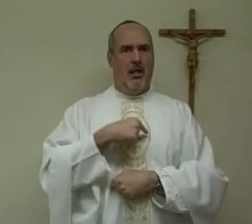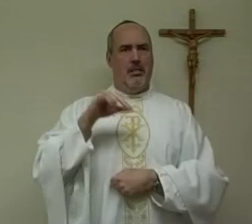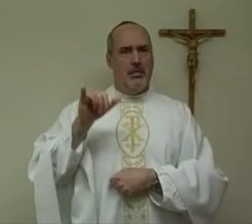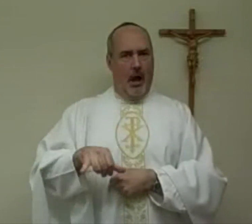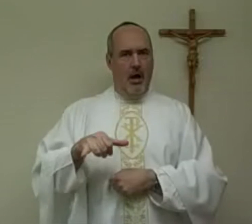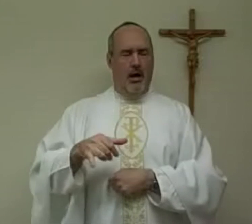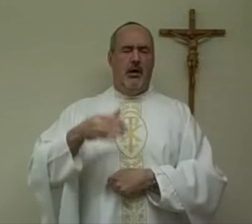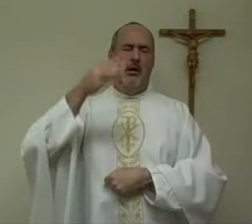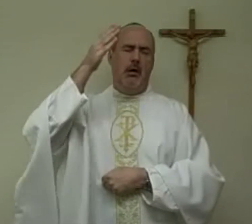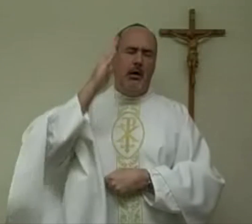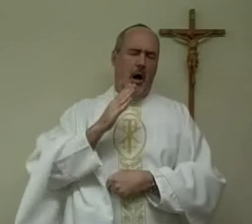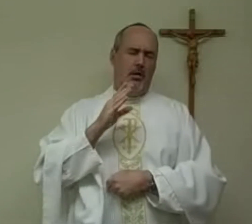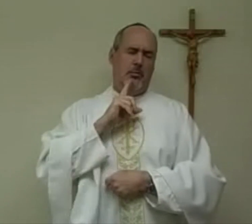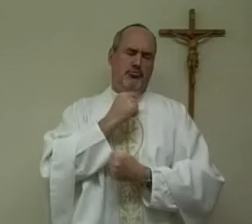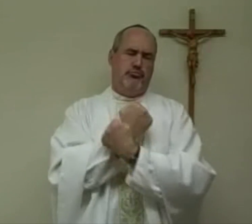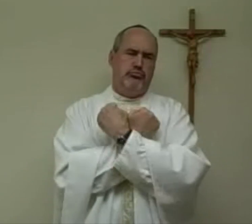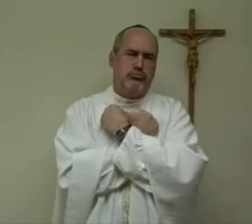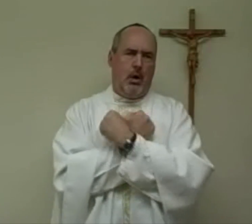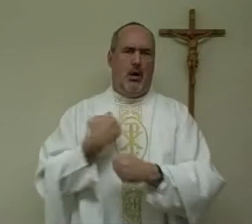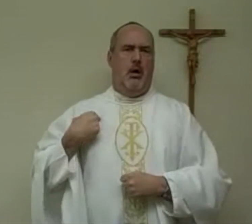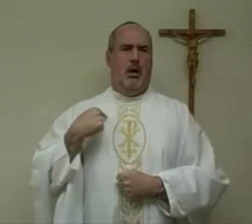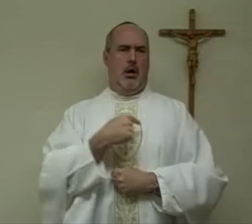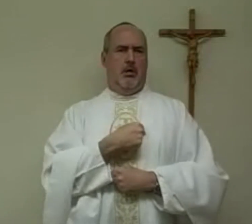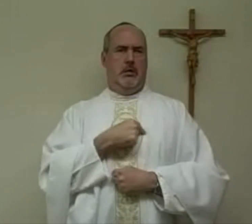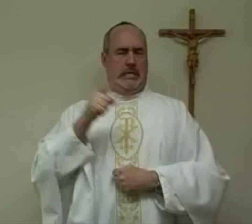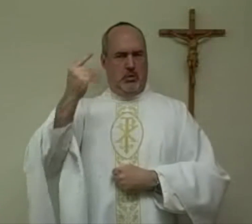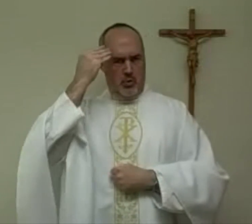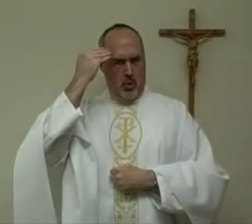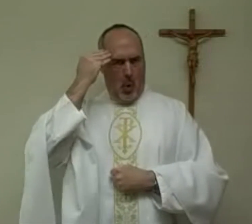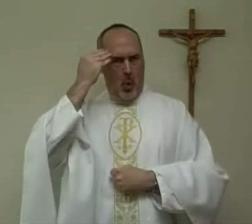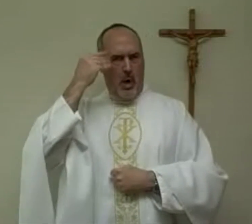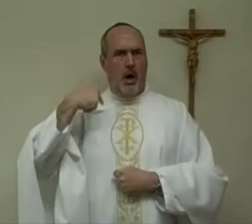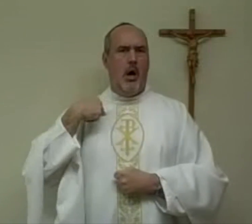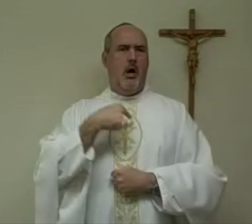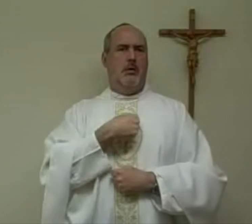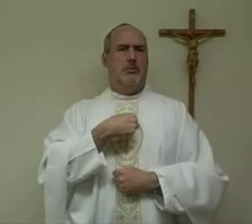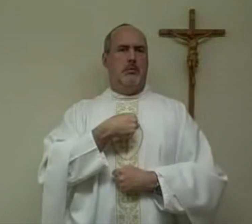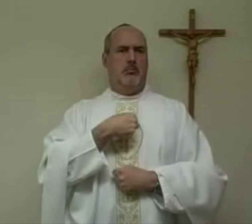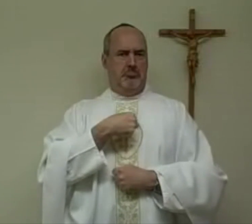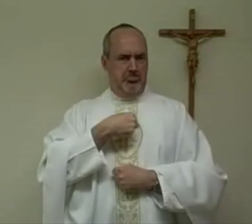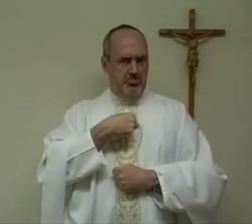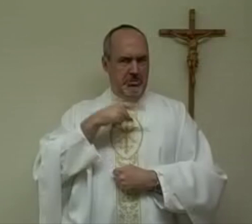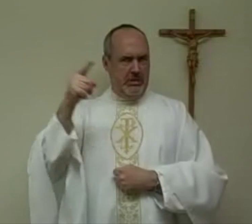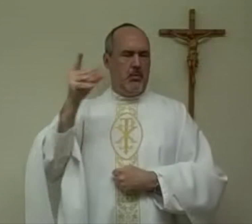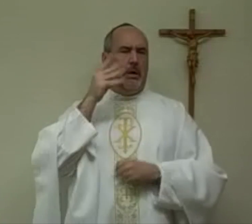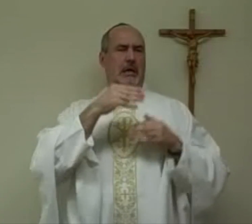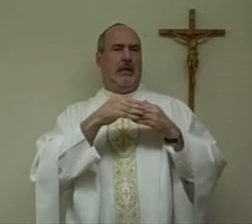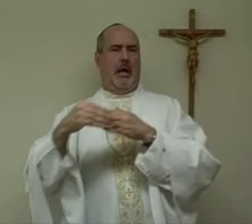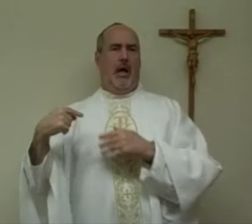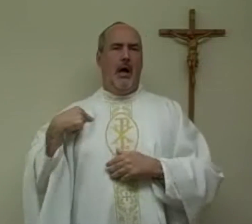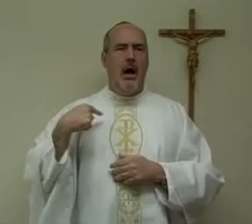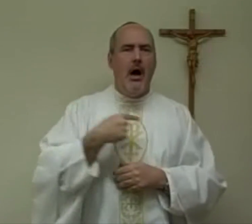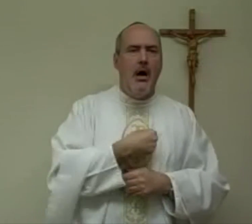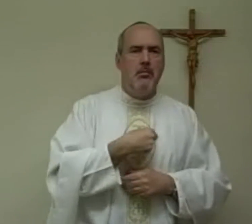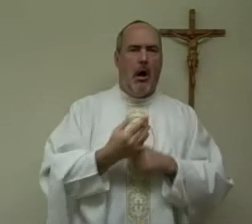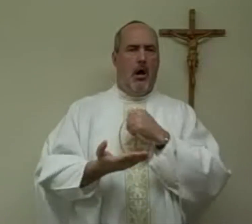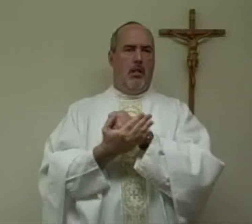Our faith tells us that God truly loves us and that He also knows us and